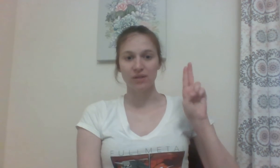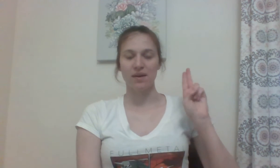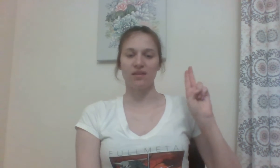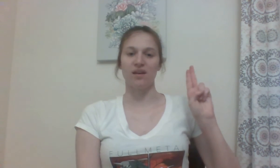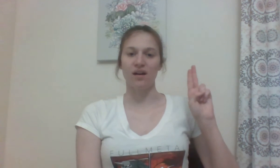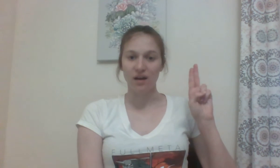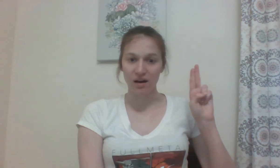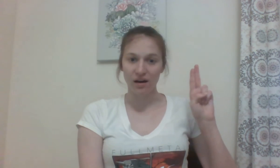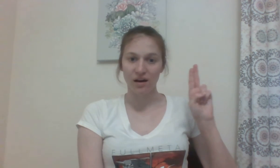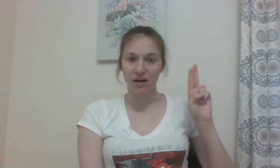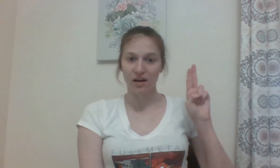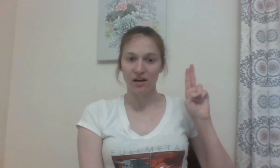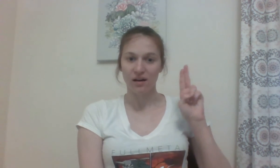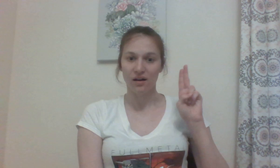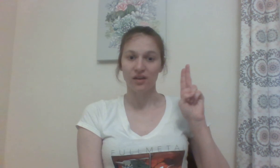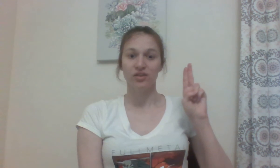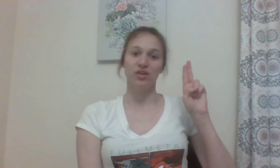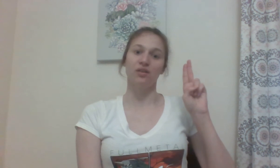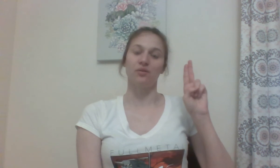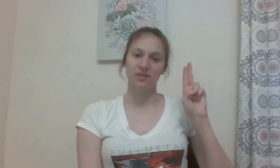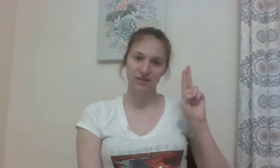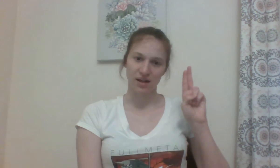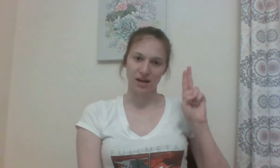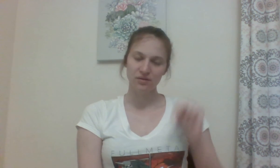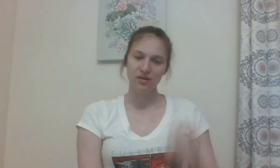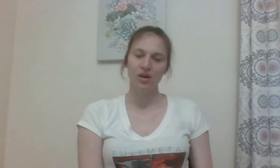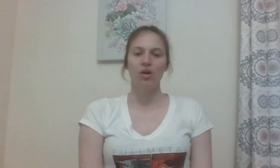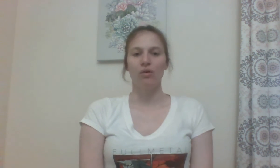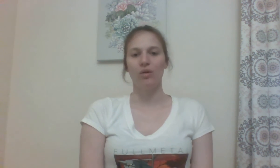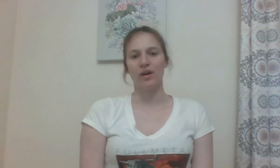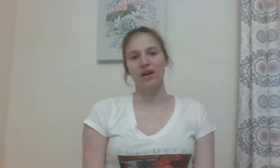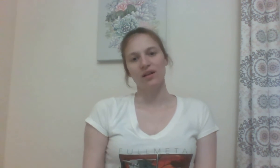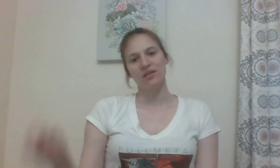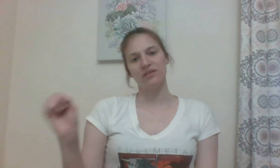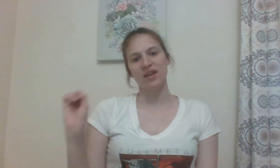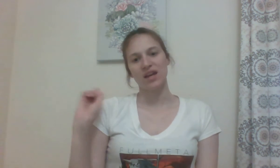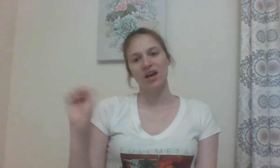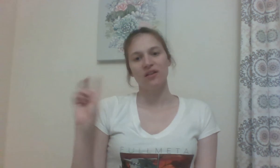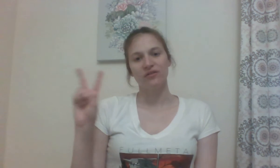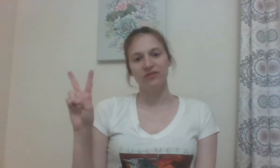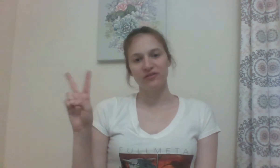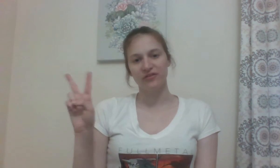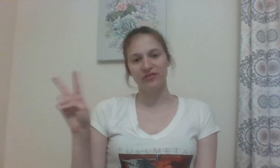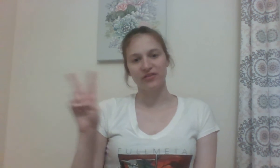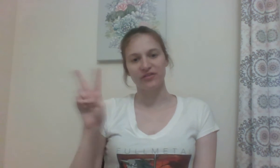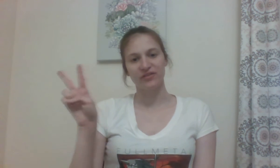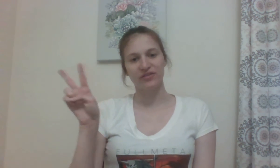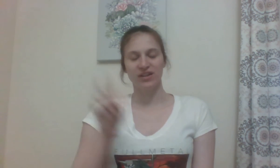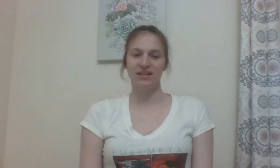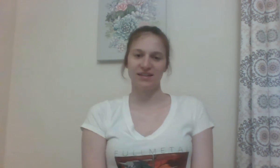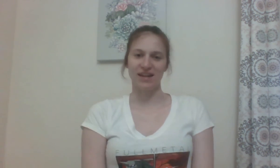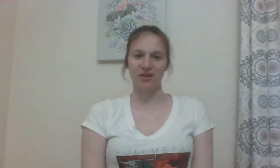and make the U sound or the V sound.